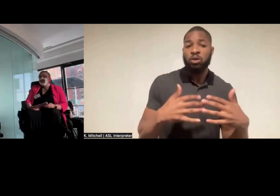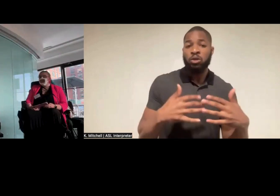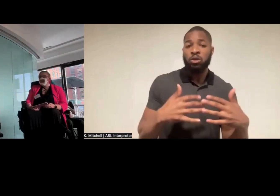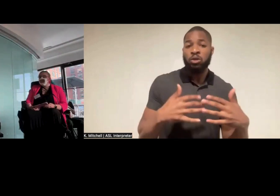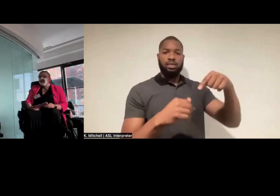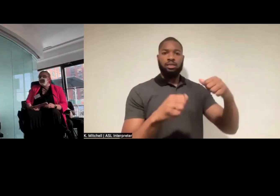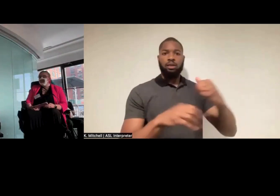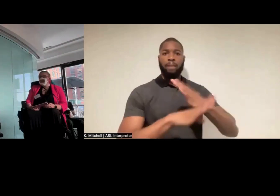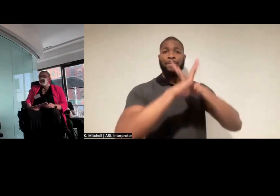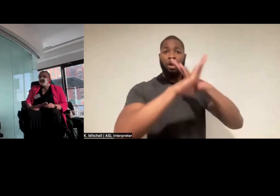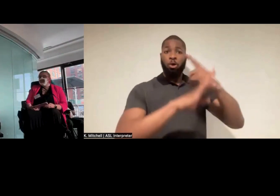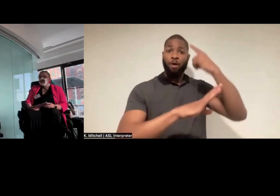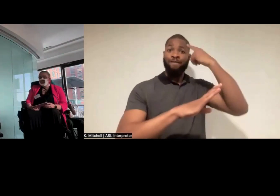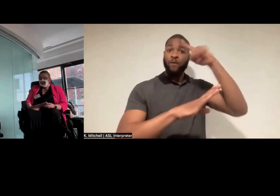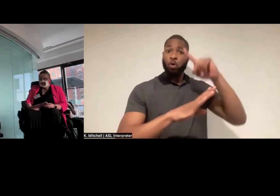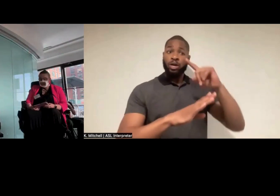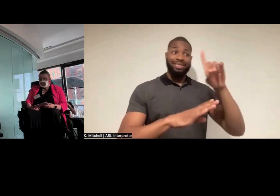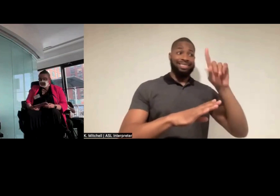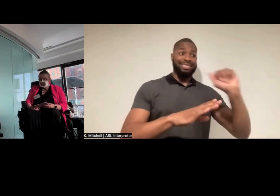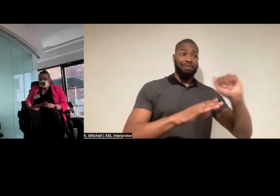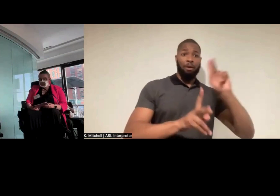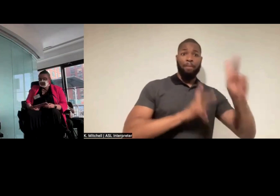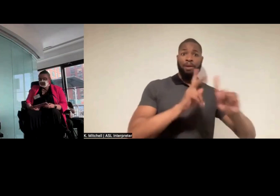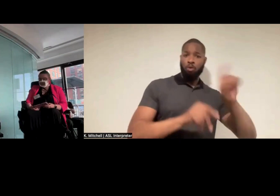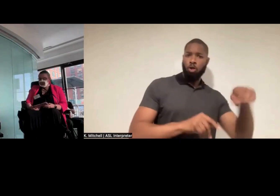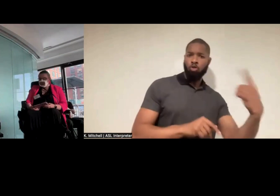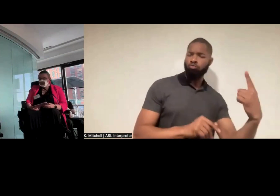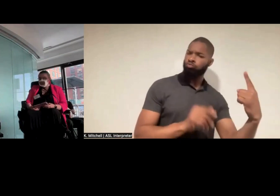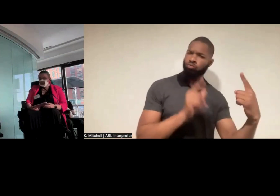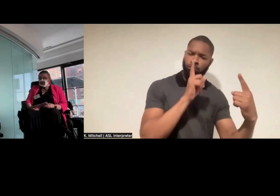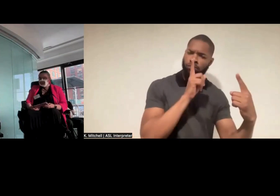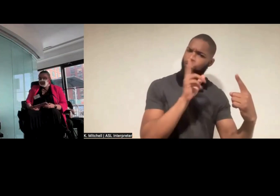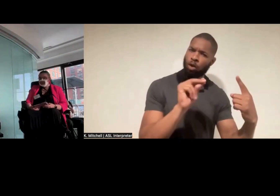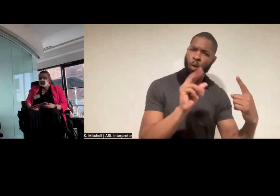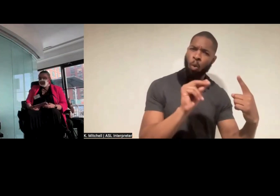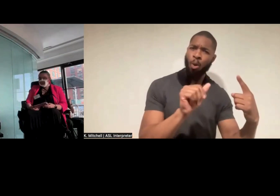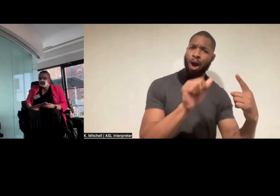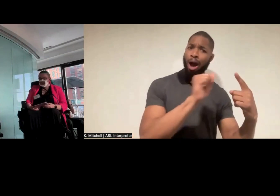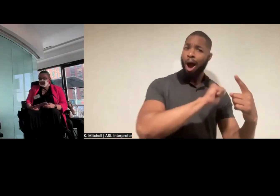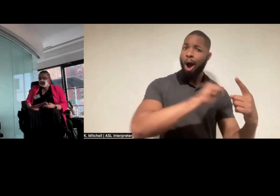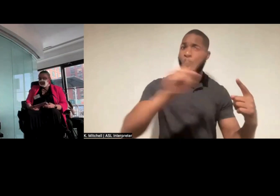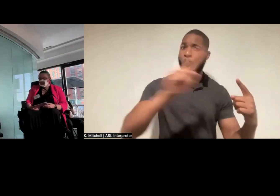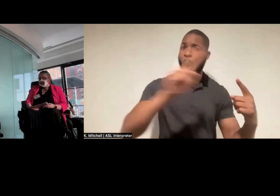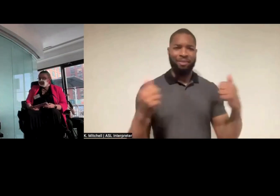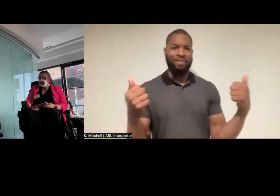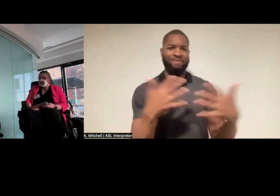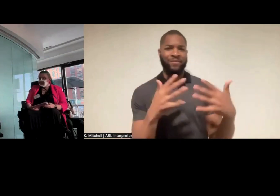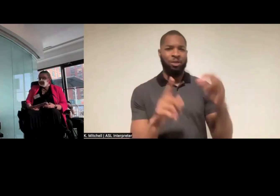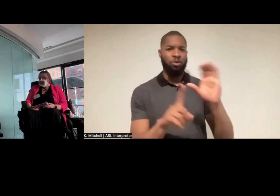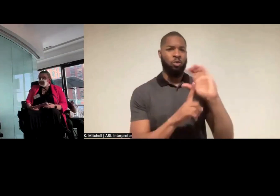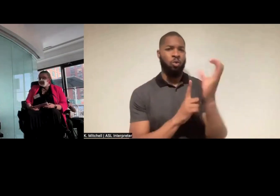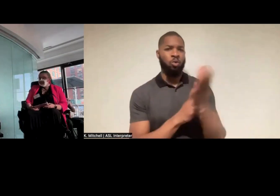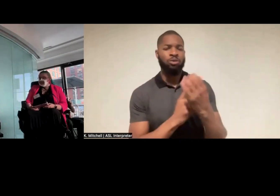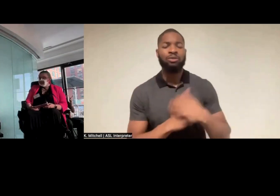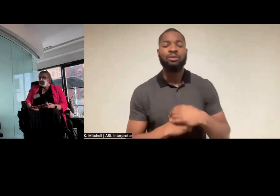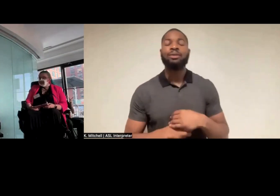people in employment, but for everybody really. And if we look at the workplace, I mean, the across the